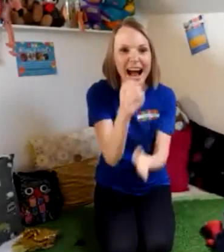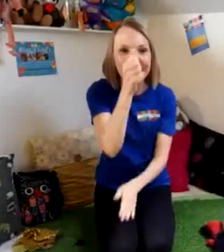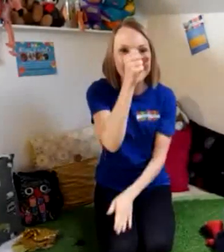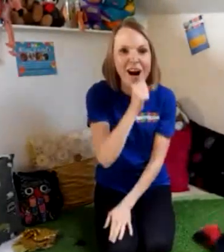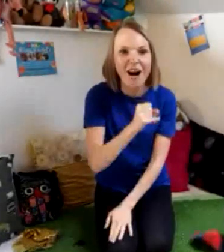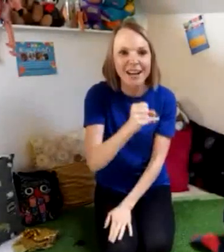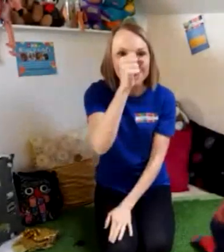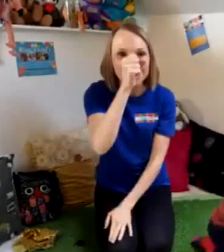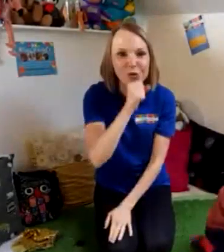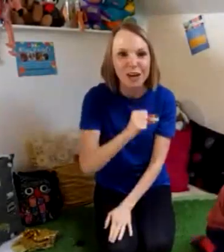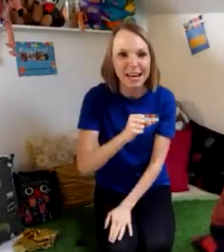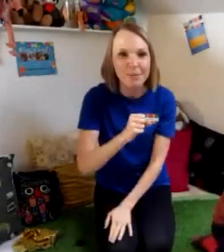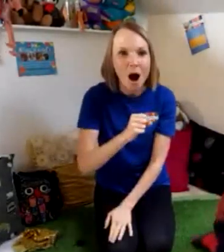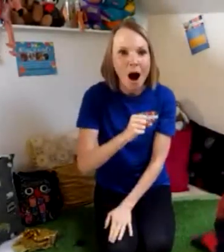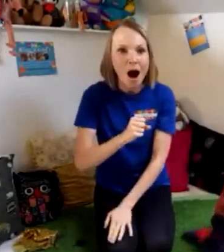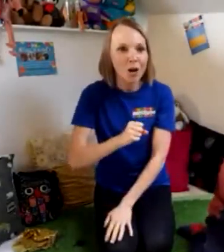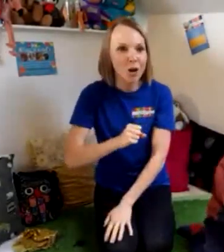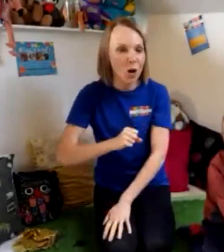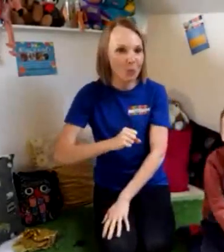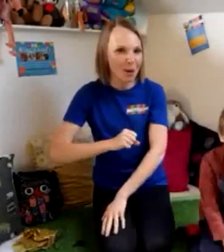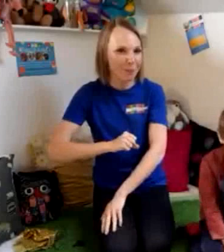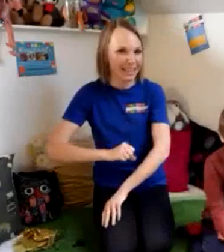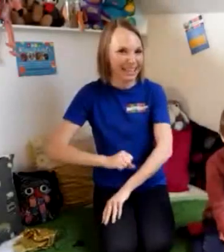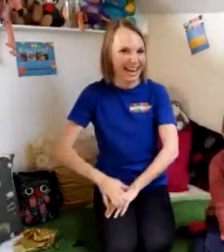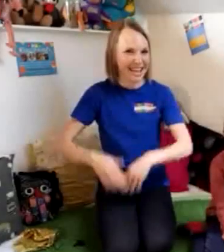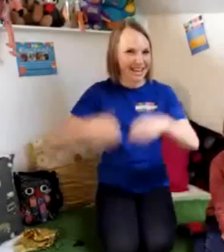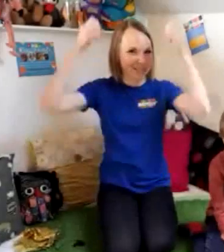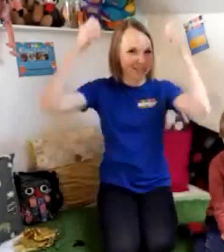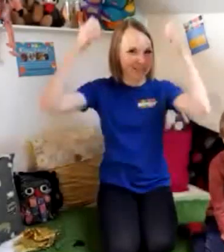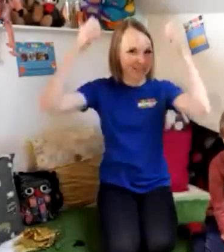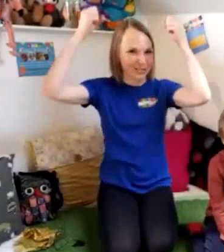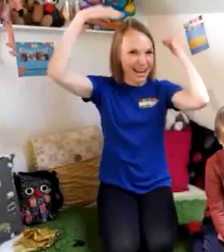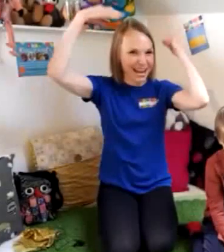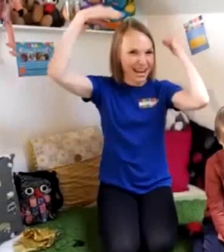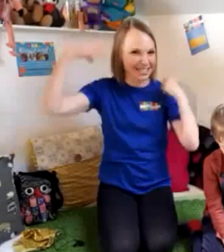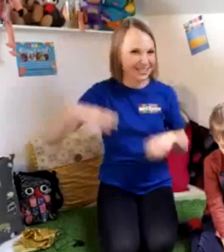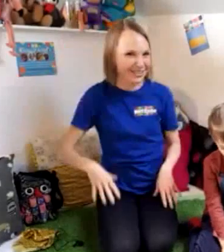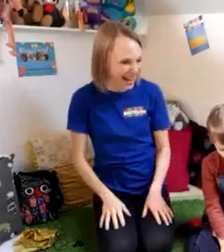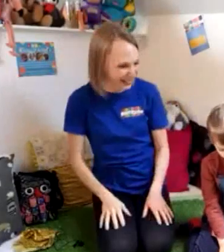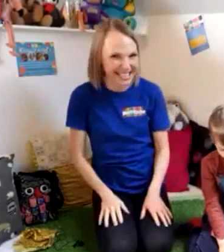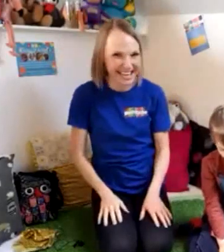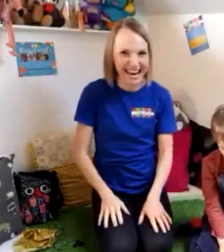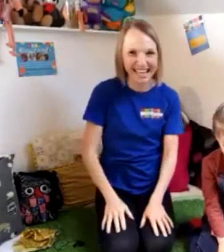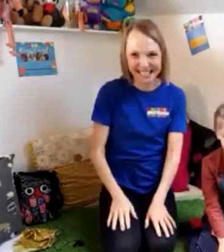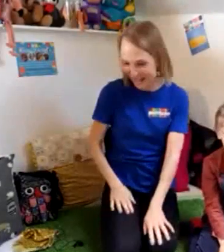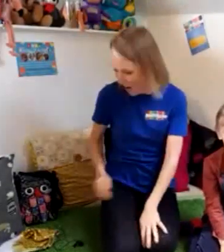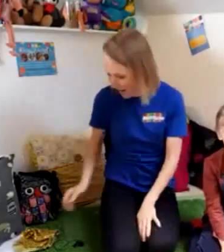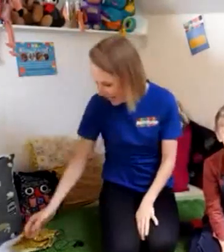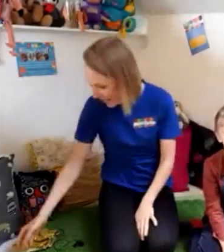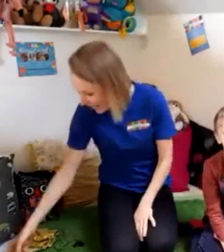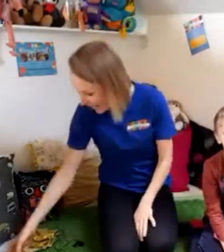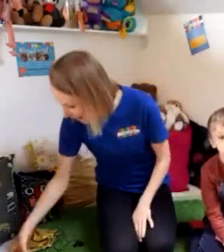and ice cream? Look, people are getting their sun hats on as well. Ready? Excellent. Okay, let's have a little